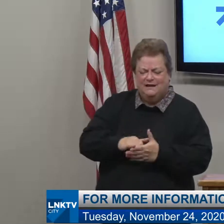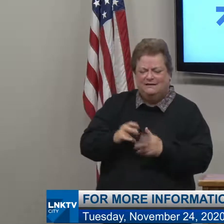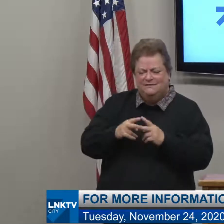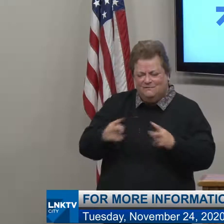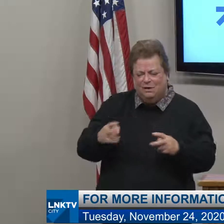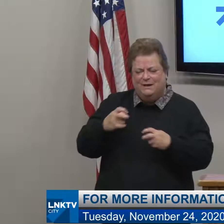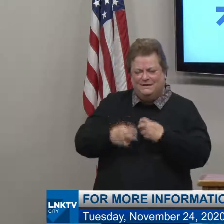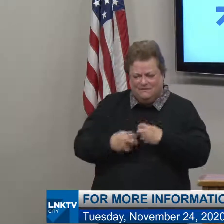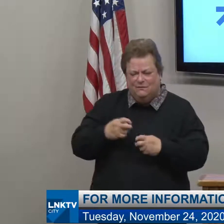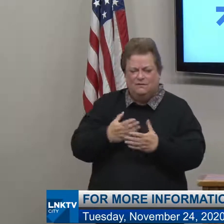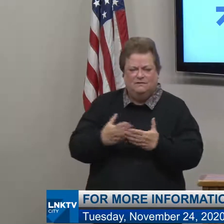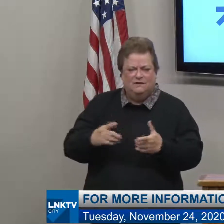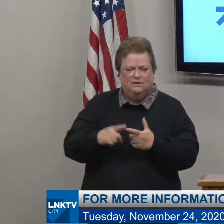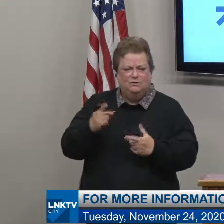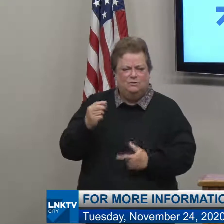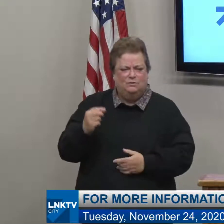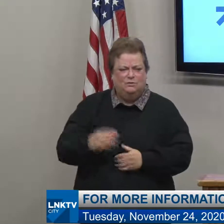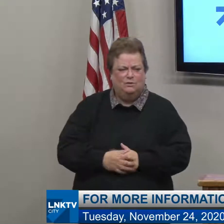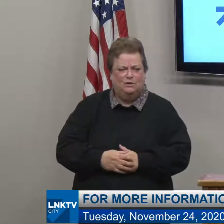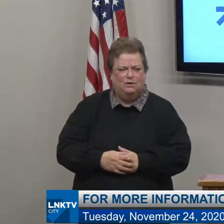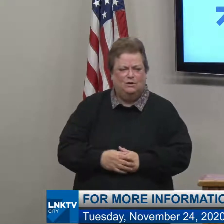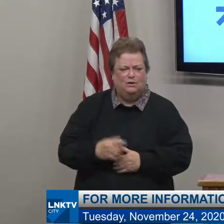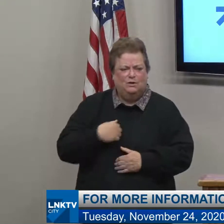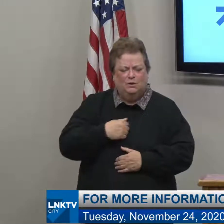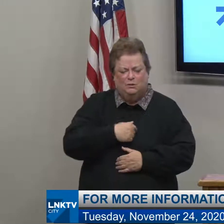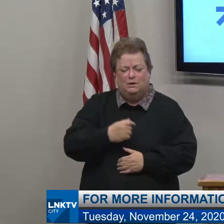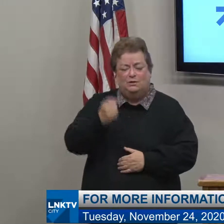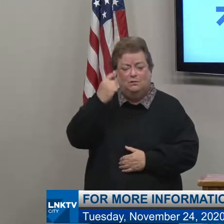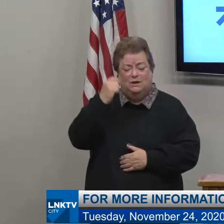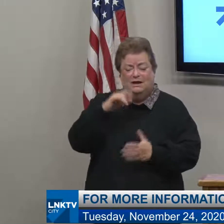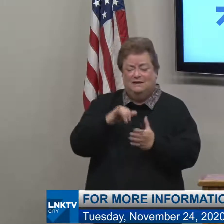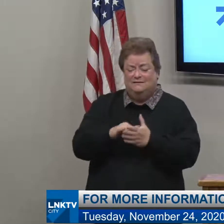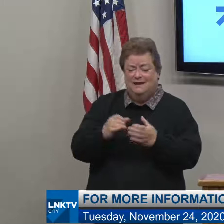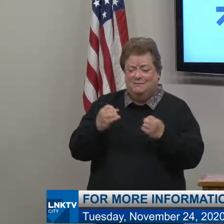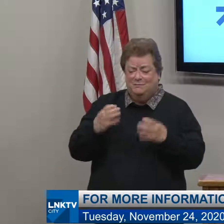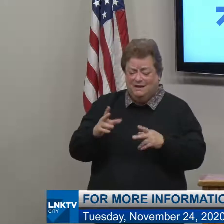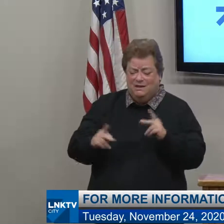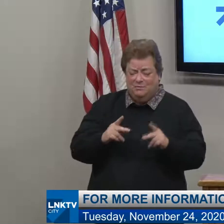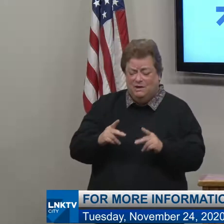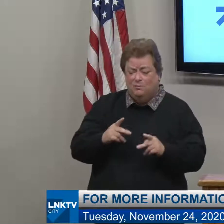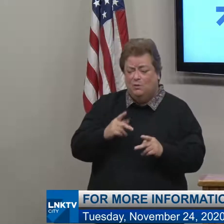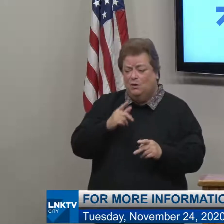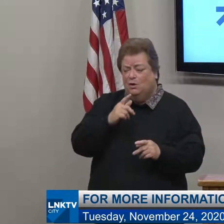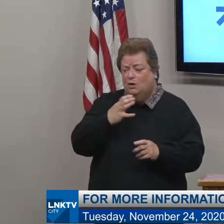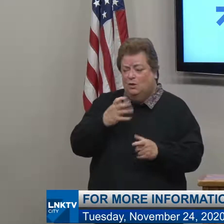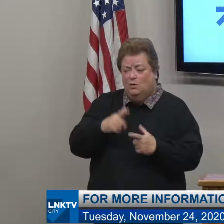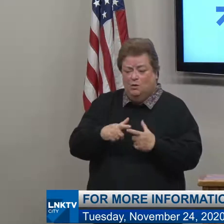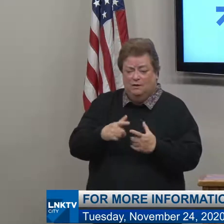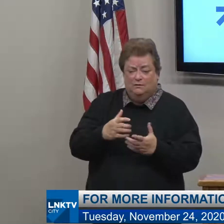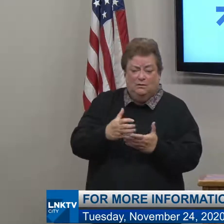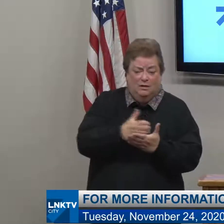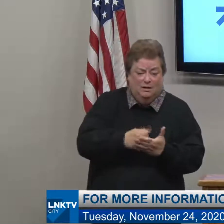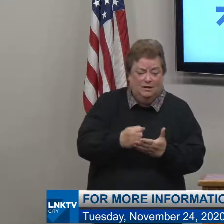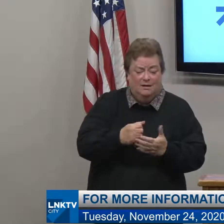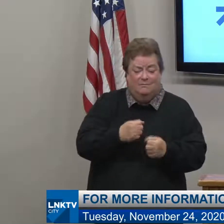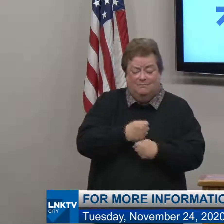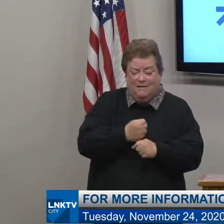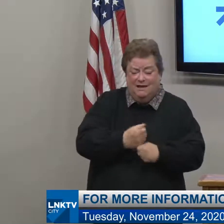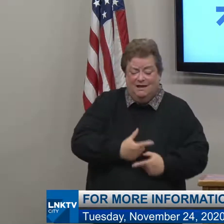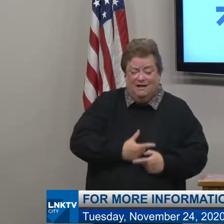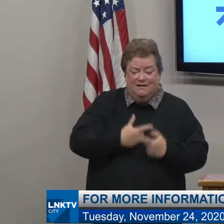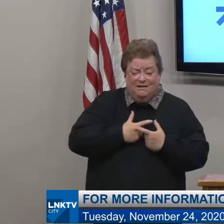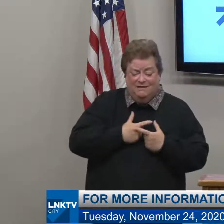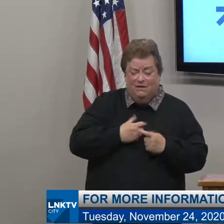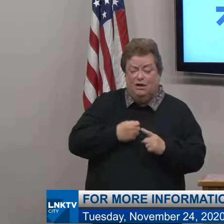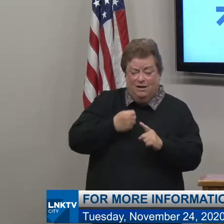thing to do. We realize that a lot of people's ability to make a living are impacted by these measures. But our